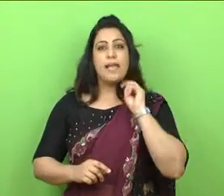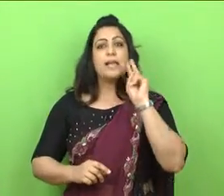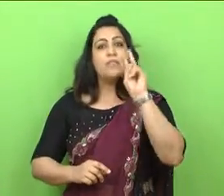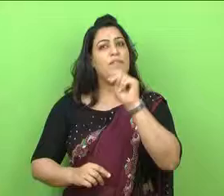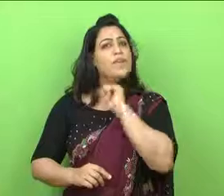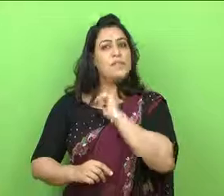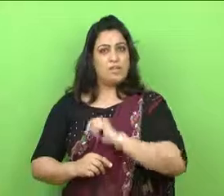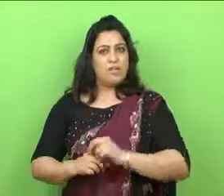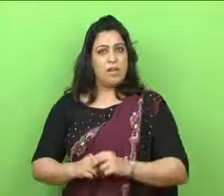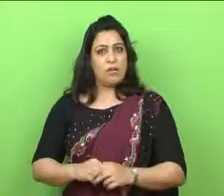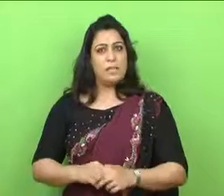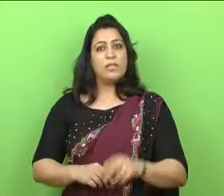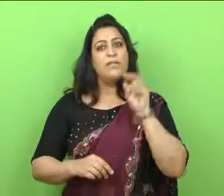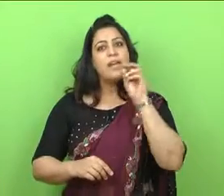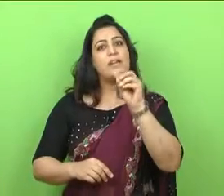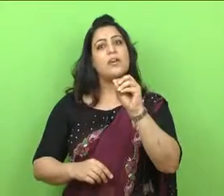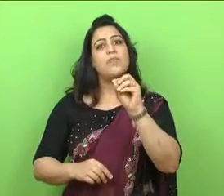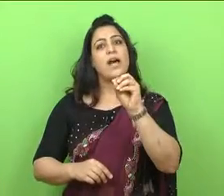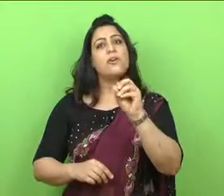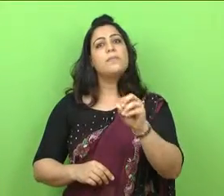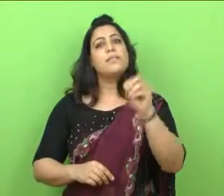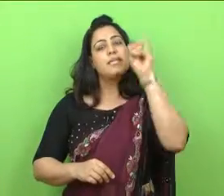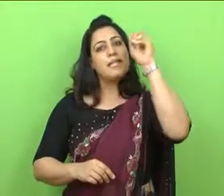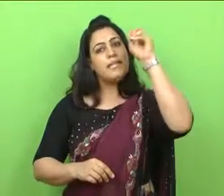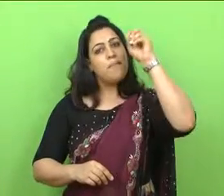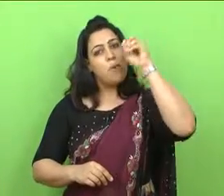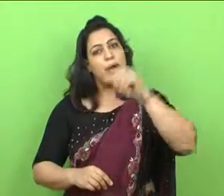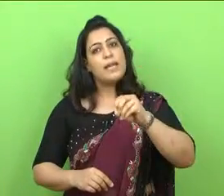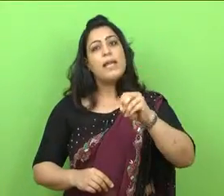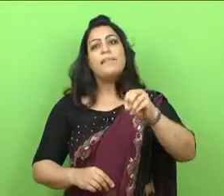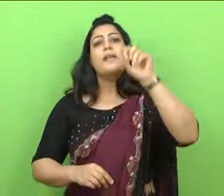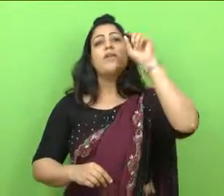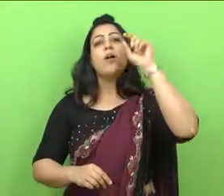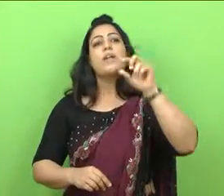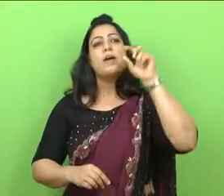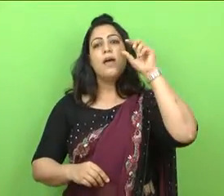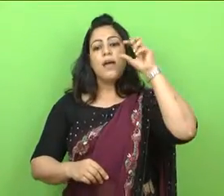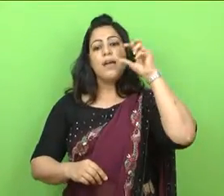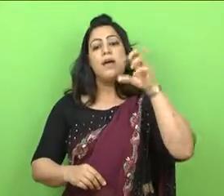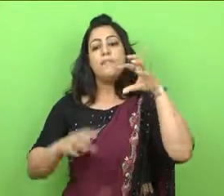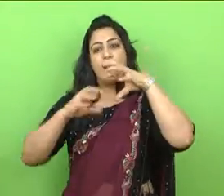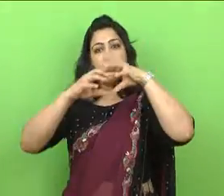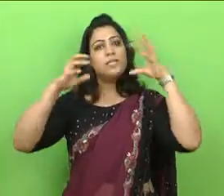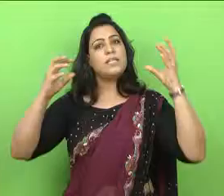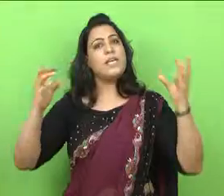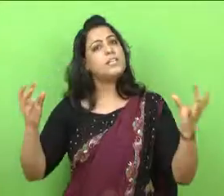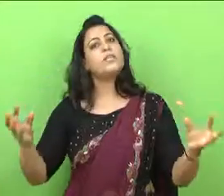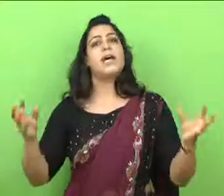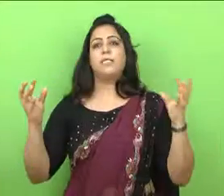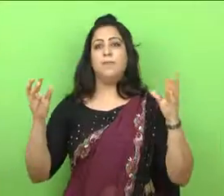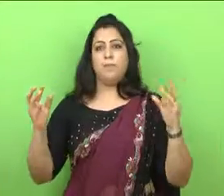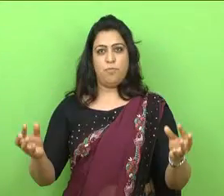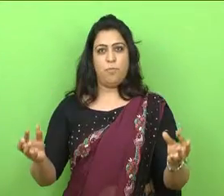the weakness of the argument. The weakness of the argument is in the point that not enough elucidation has been